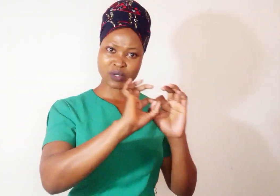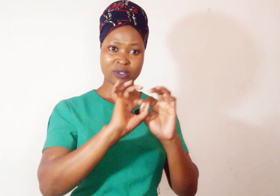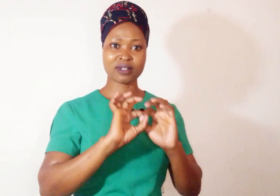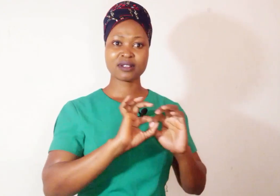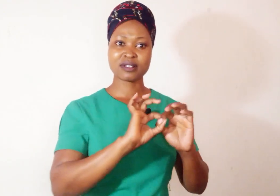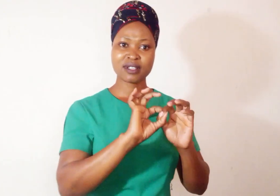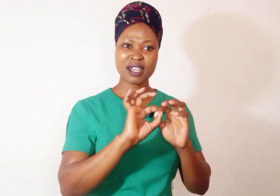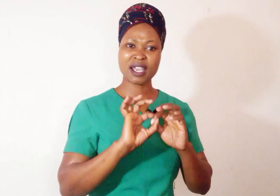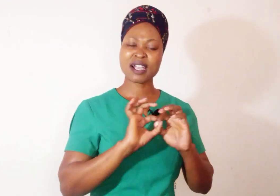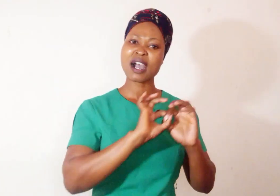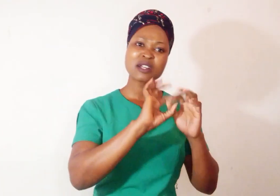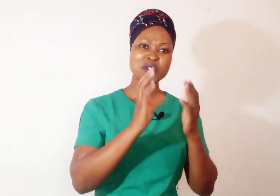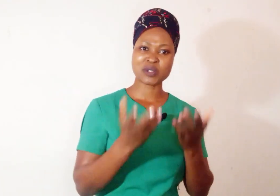cultural